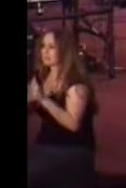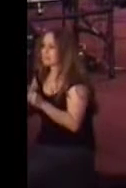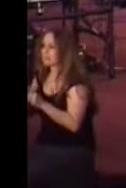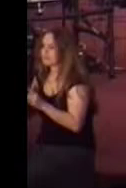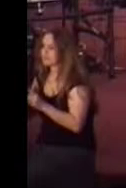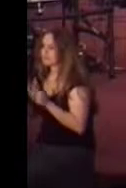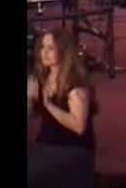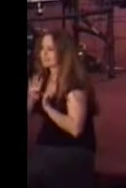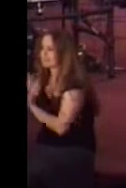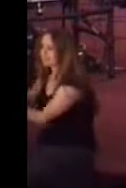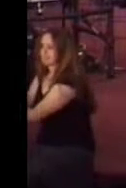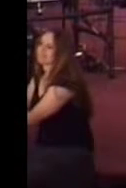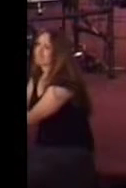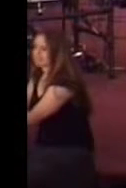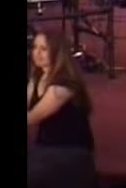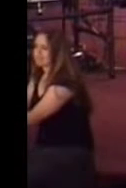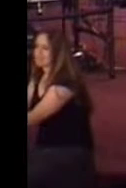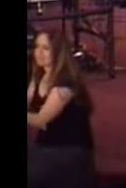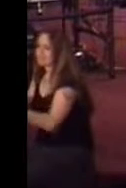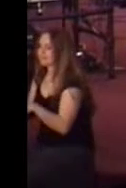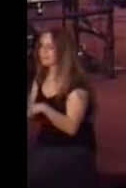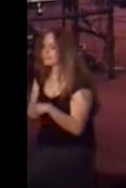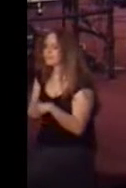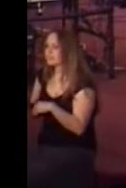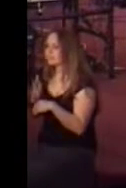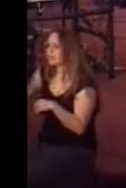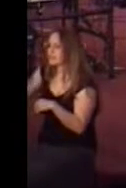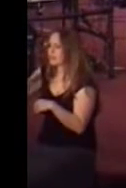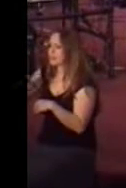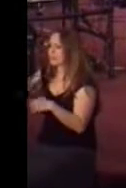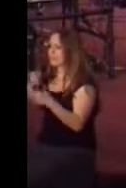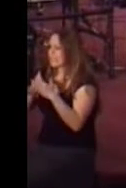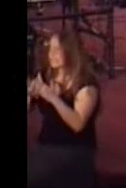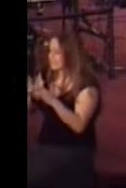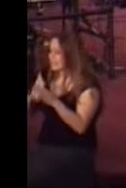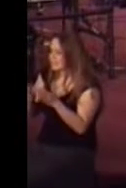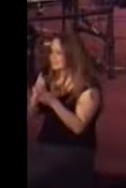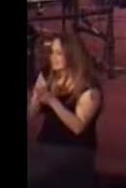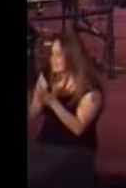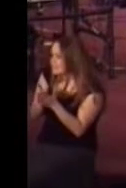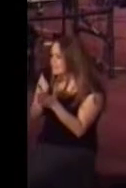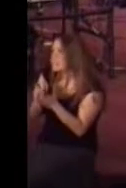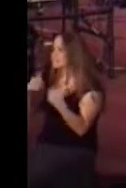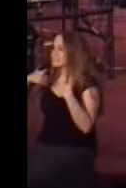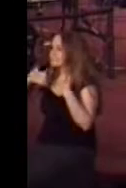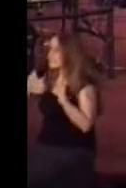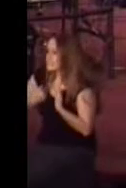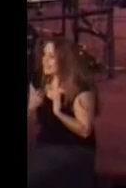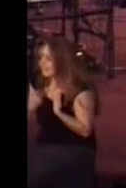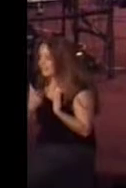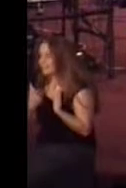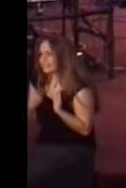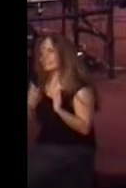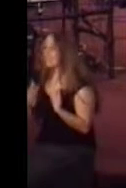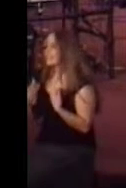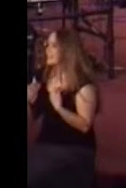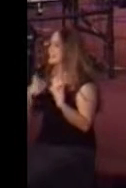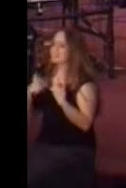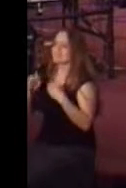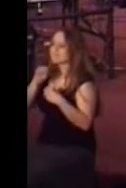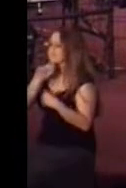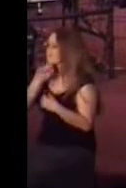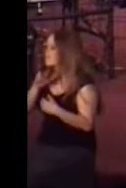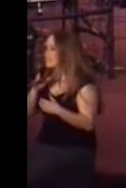him. Have you ever been at that moment where you're tired? You're exhausted. You have nothing left